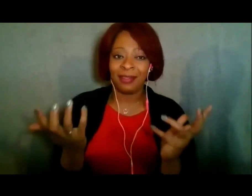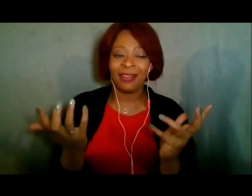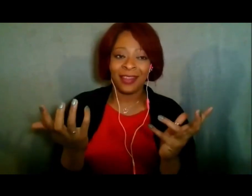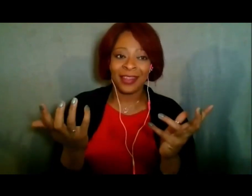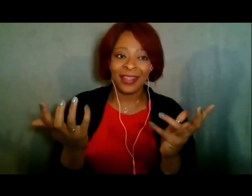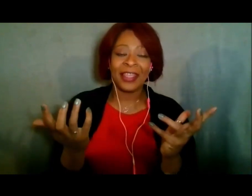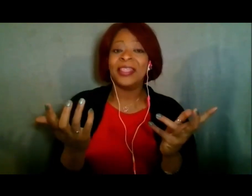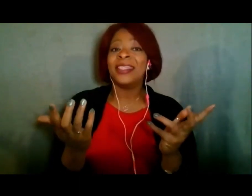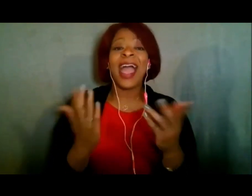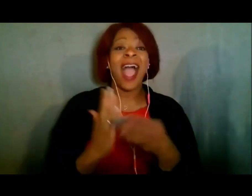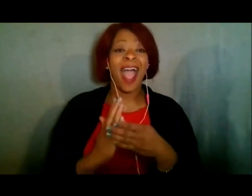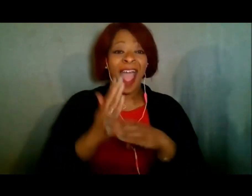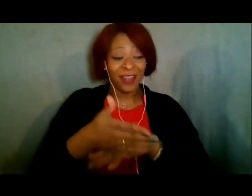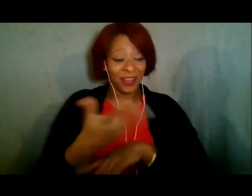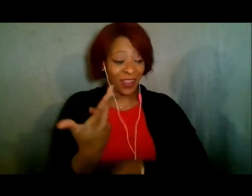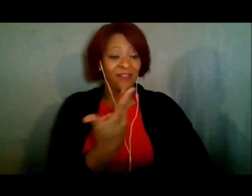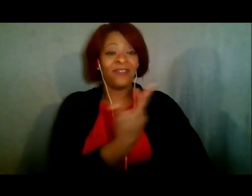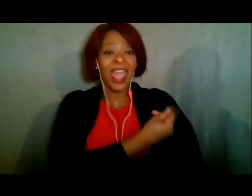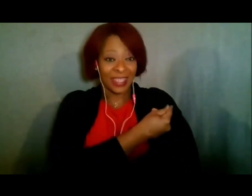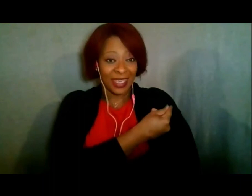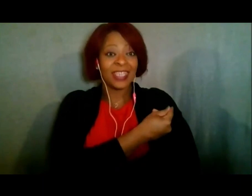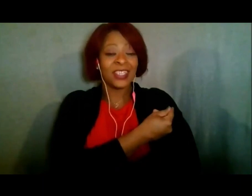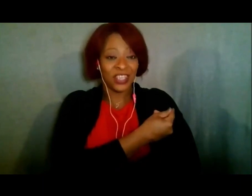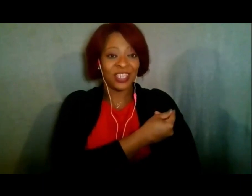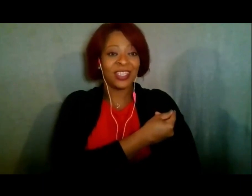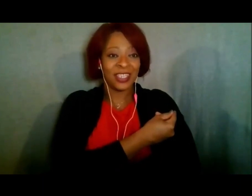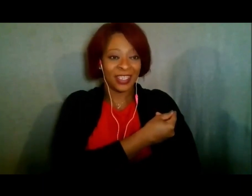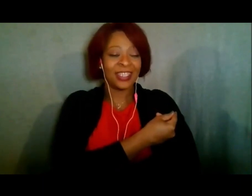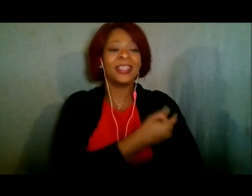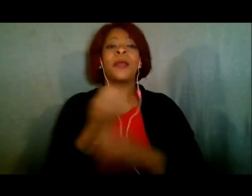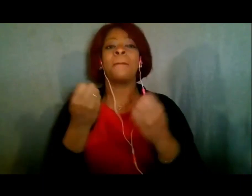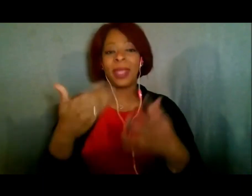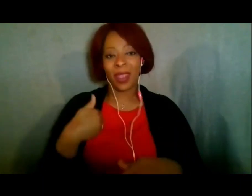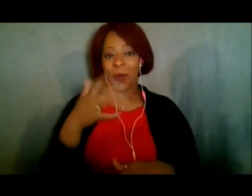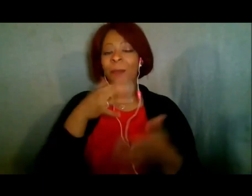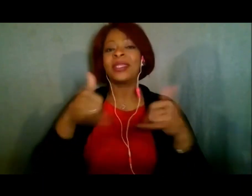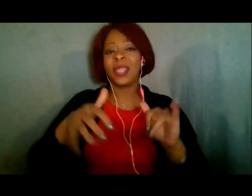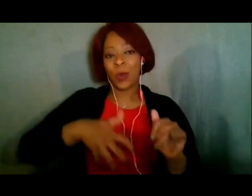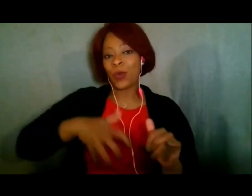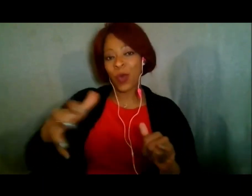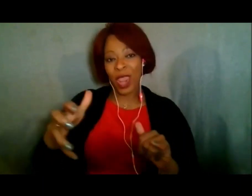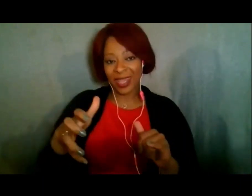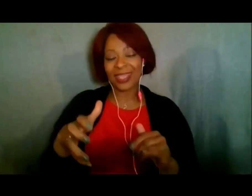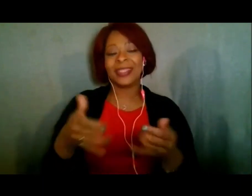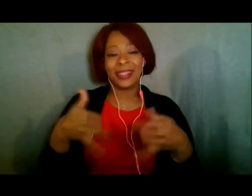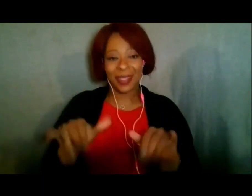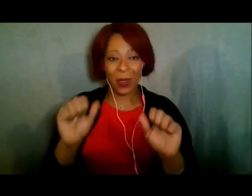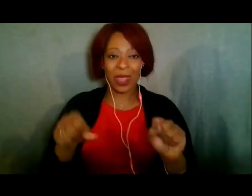So even after vaccination, many young women got pregnant.